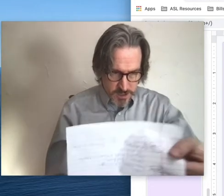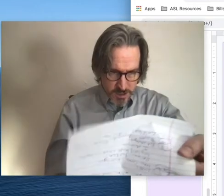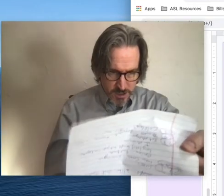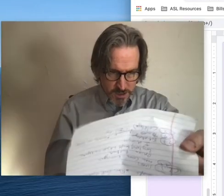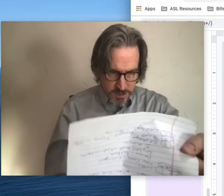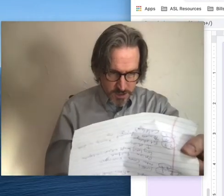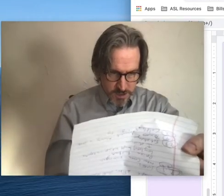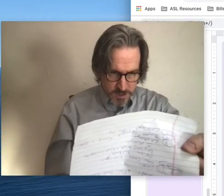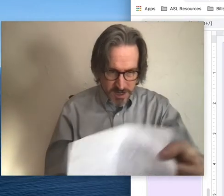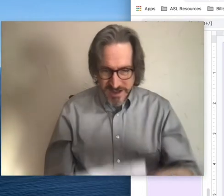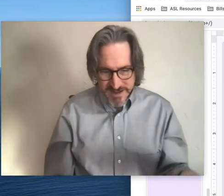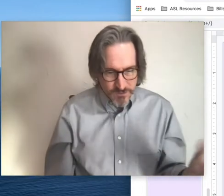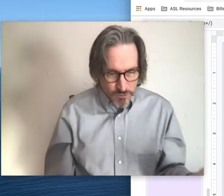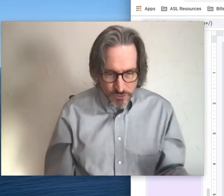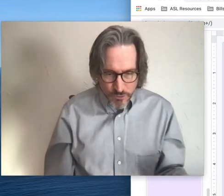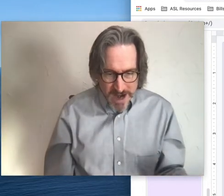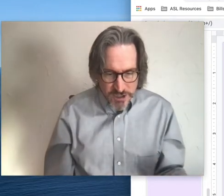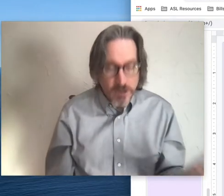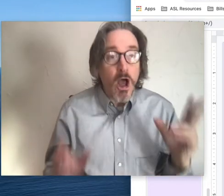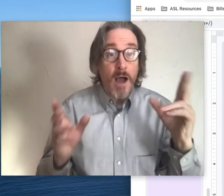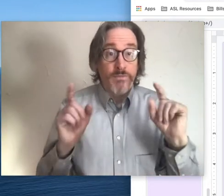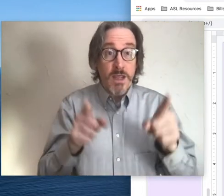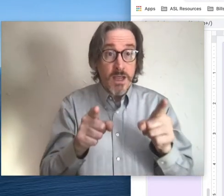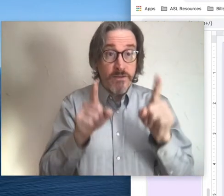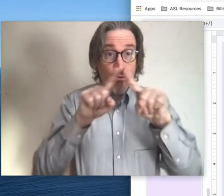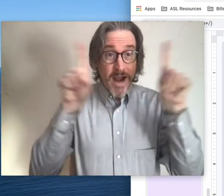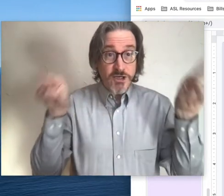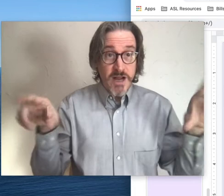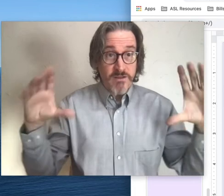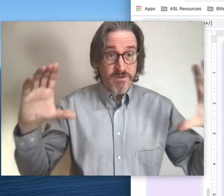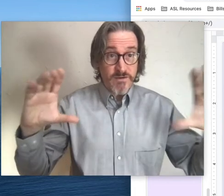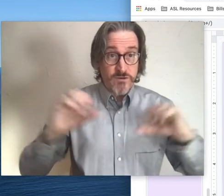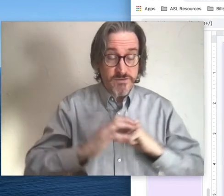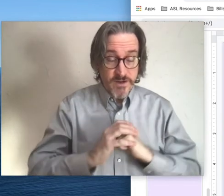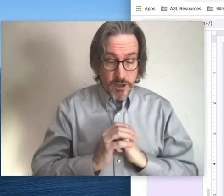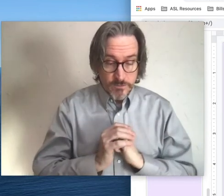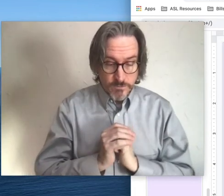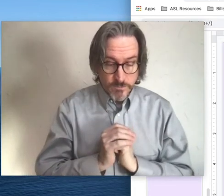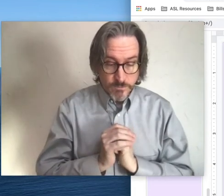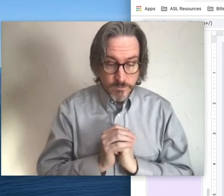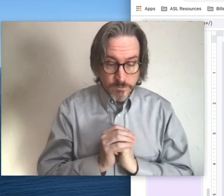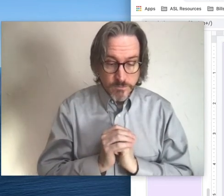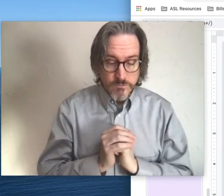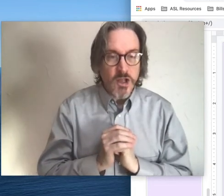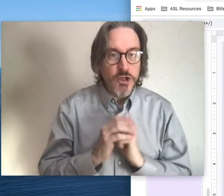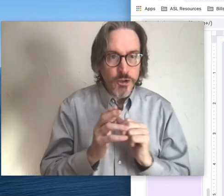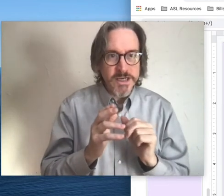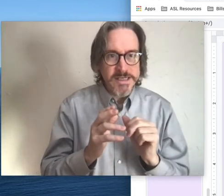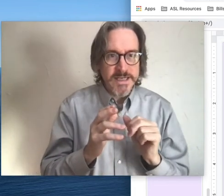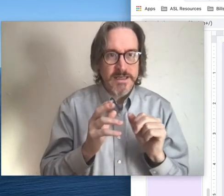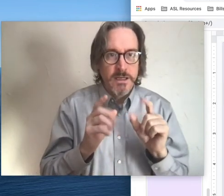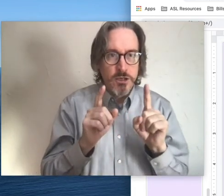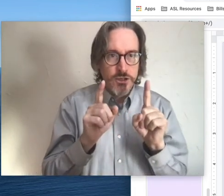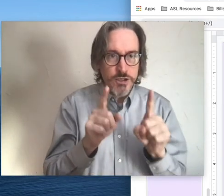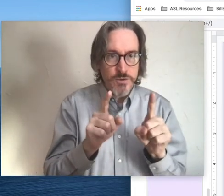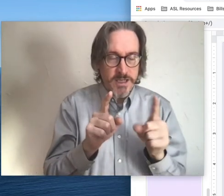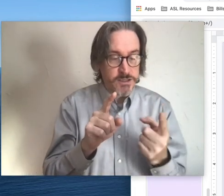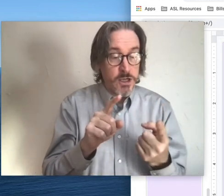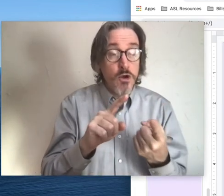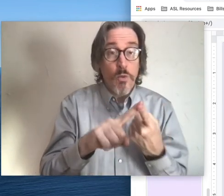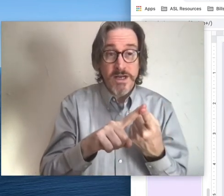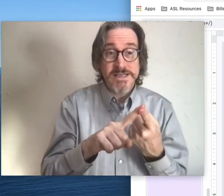In the rationale, the very first video, you're going to see